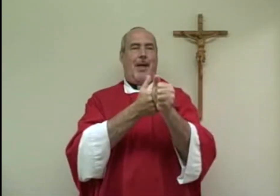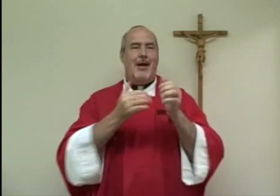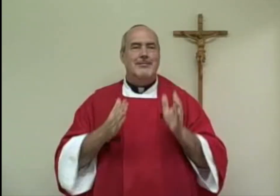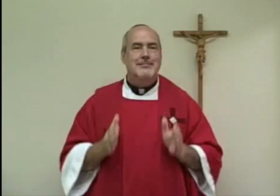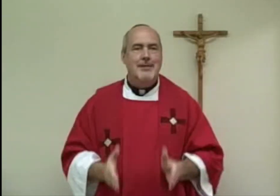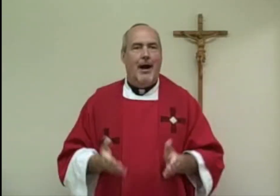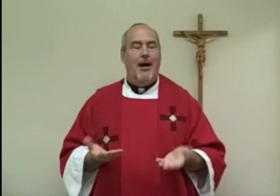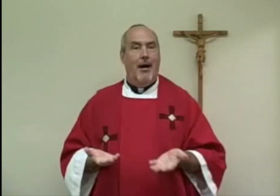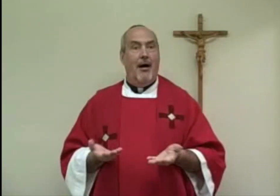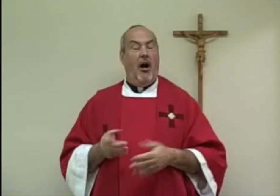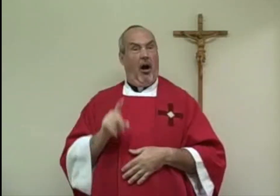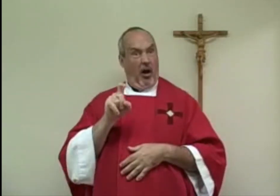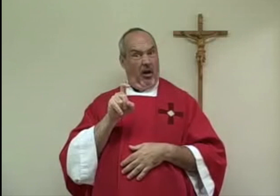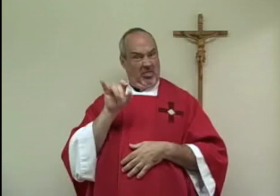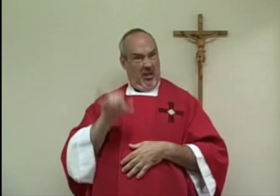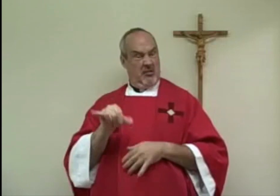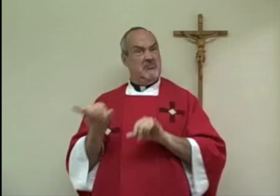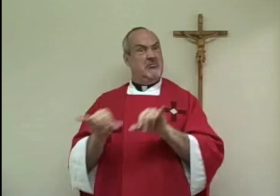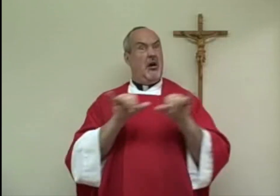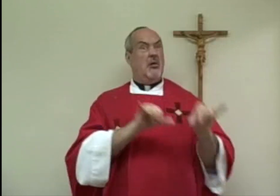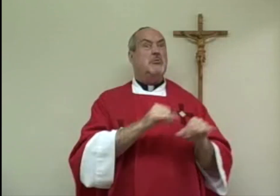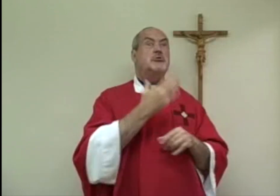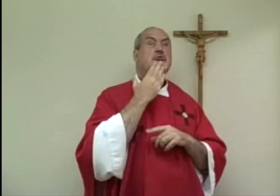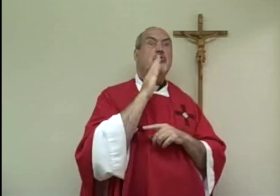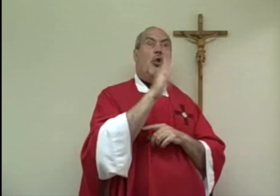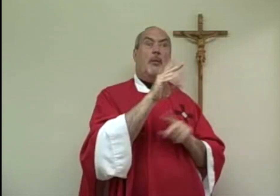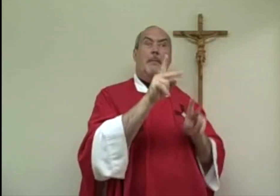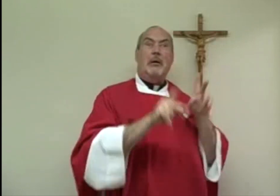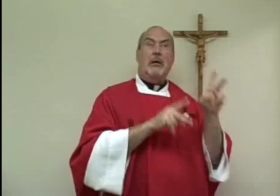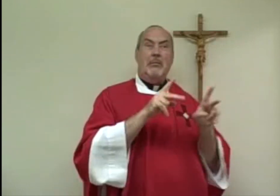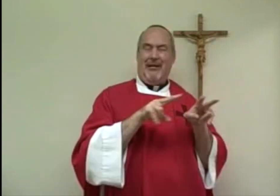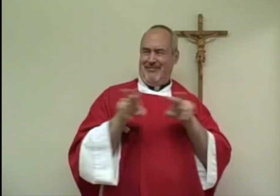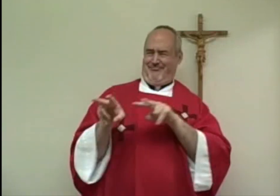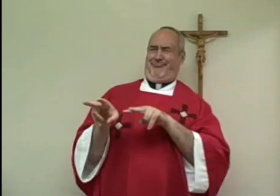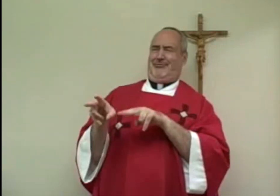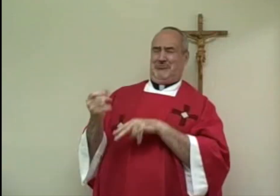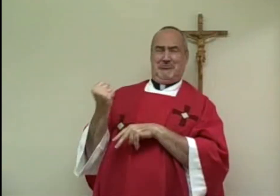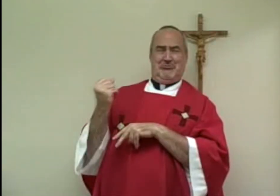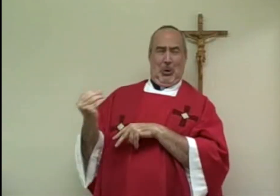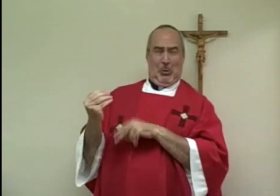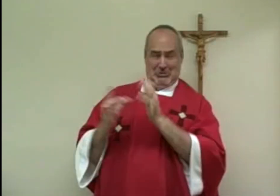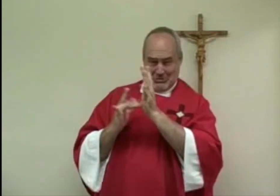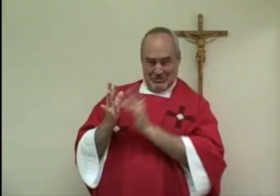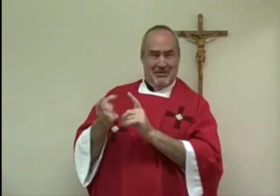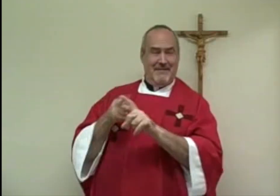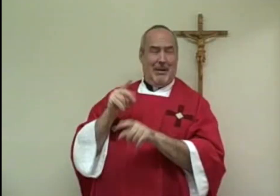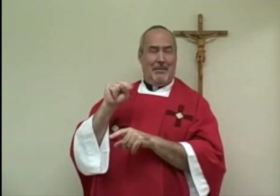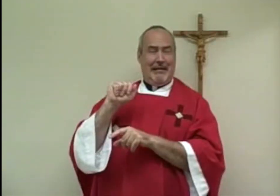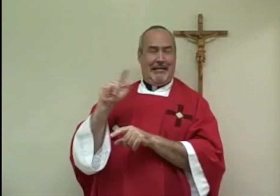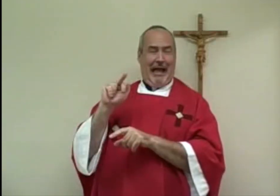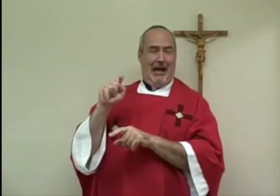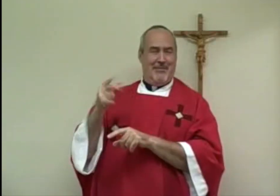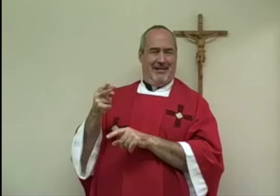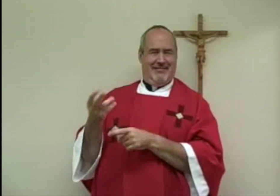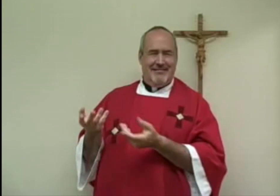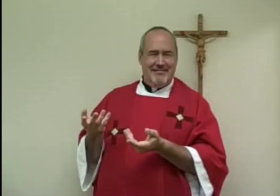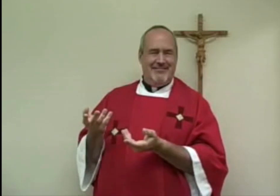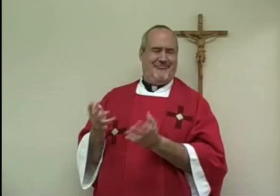so impressed by Jesus that he ended up becoming a disciple. And it was just like the people of Jerusalem who